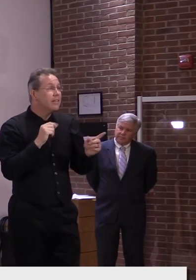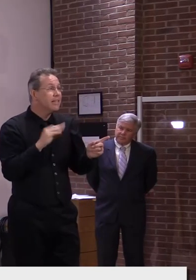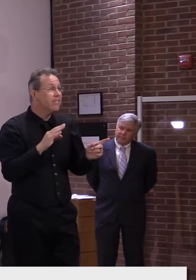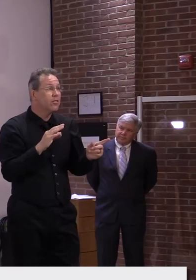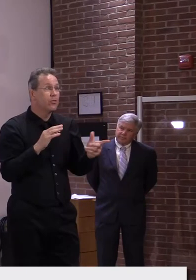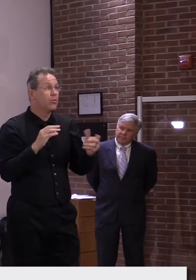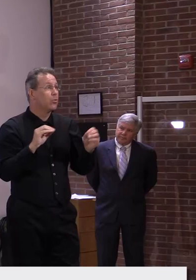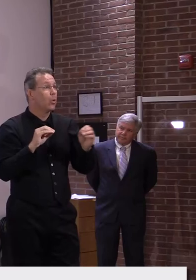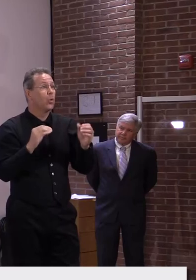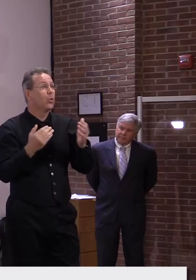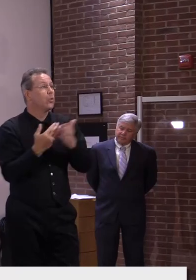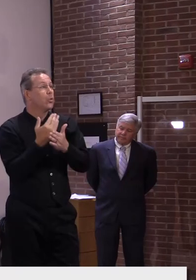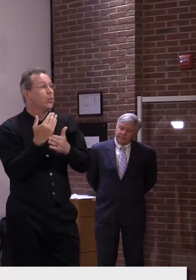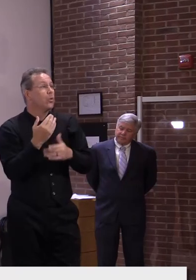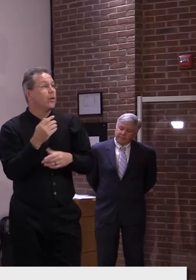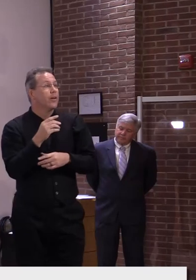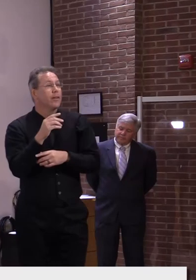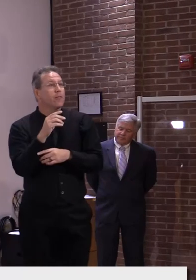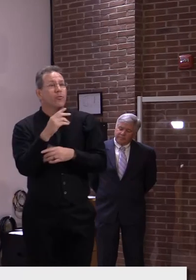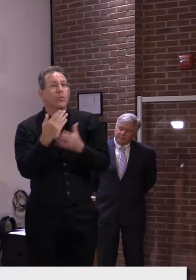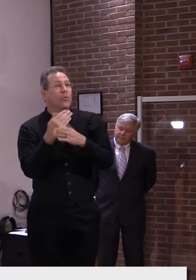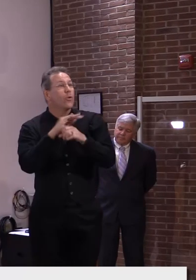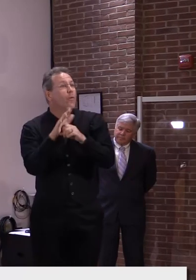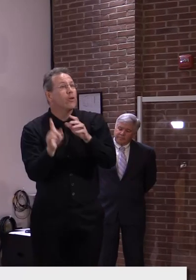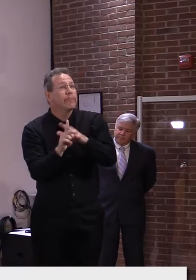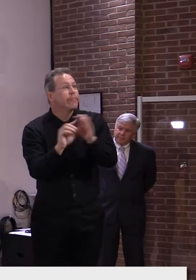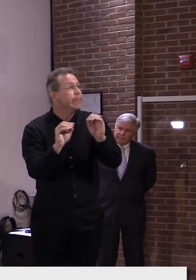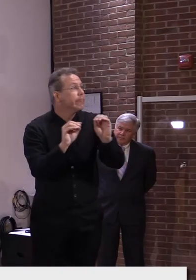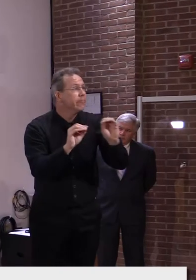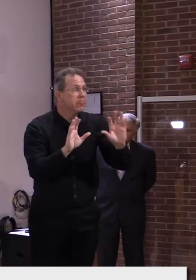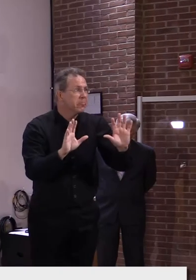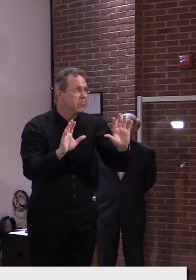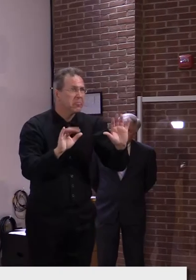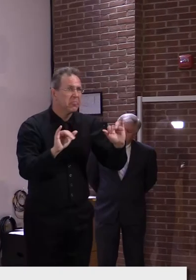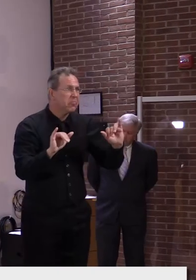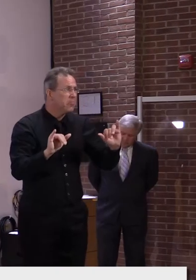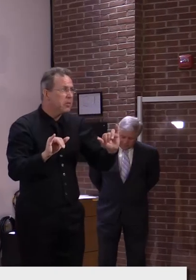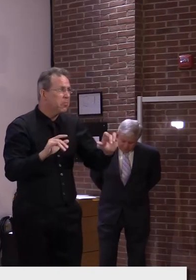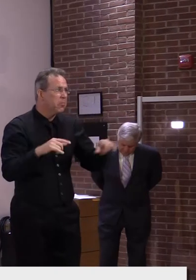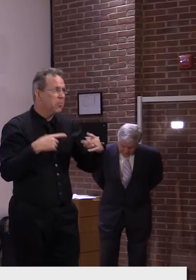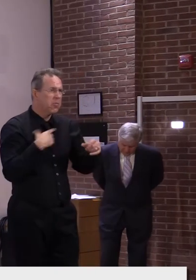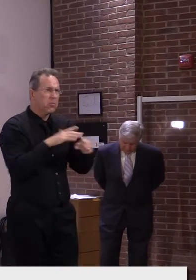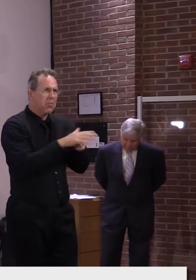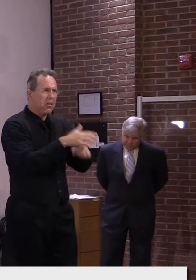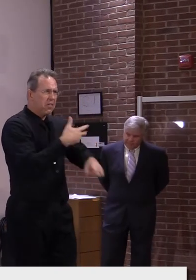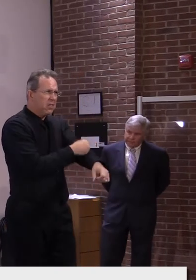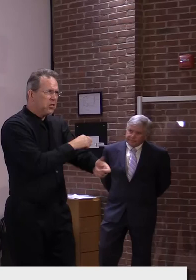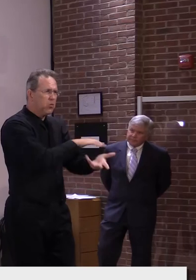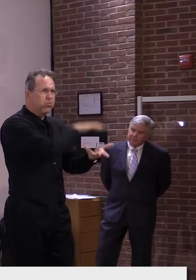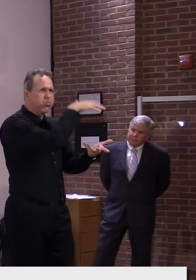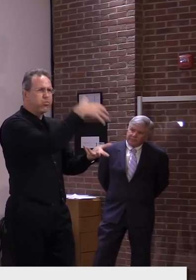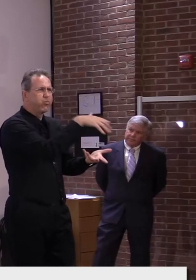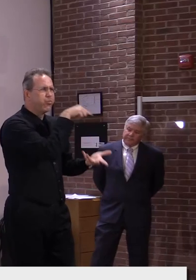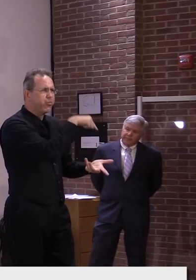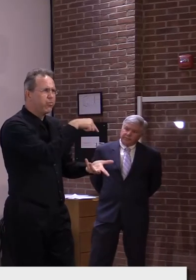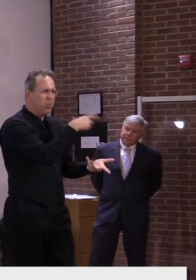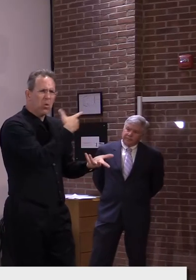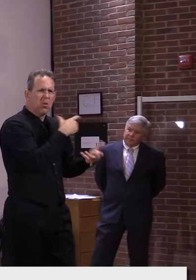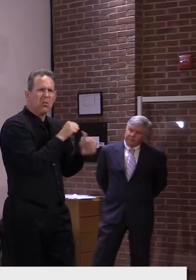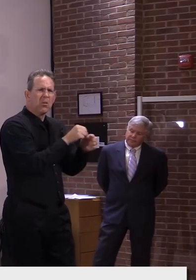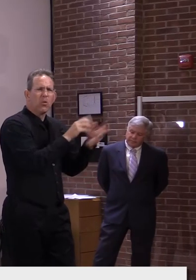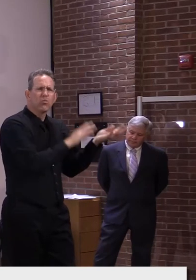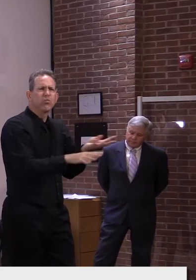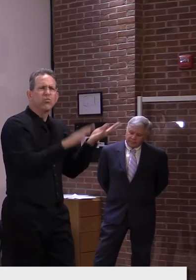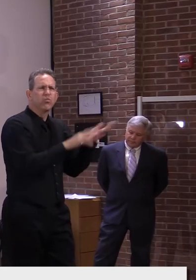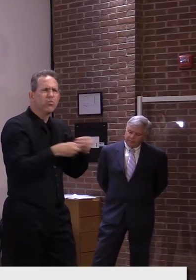same vaccines, and we have plenty of a supply and ongoing supply manufacturing of that going on.